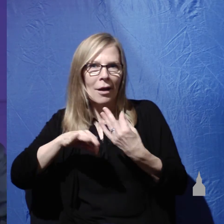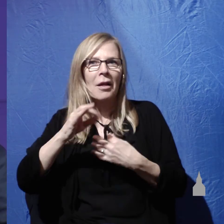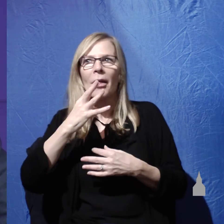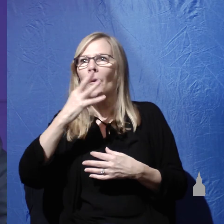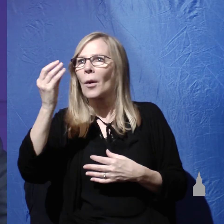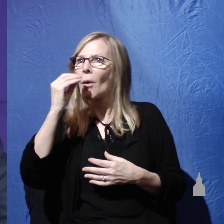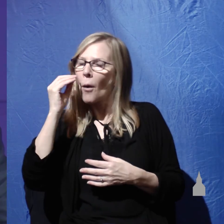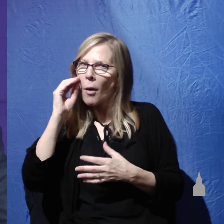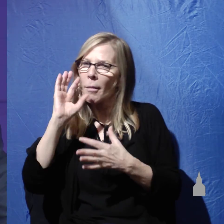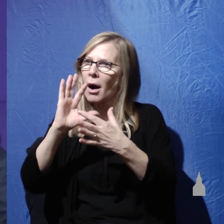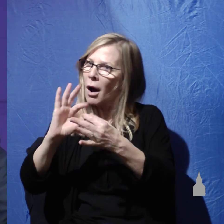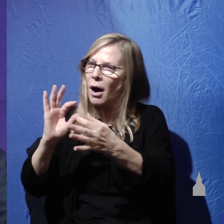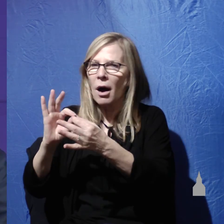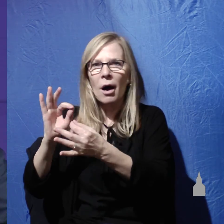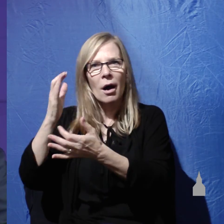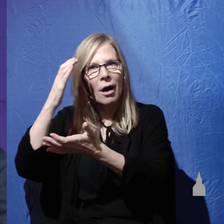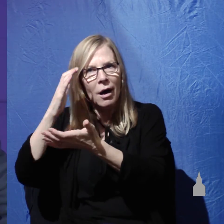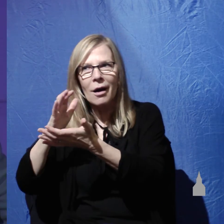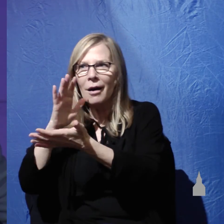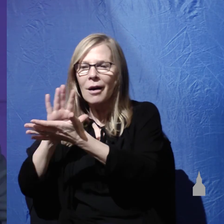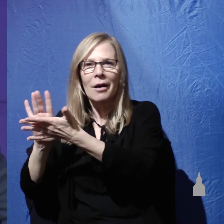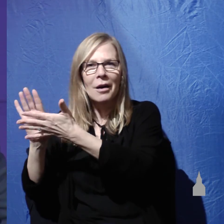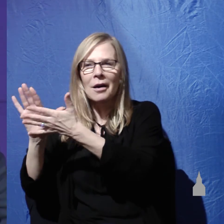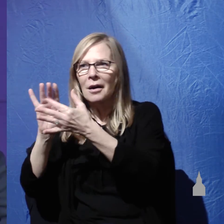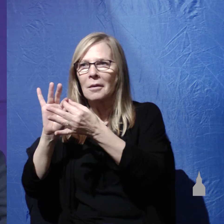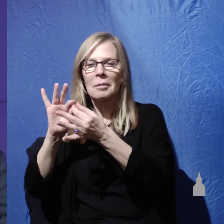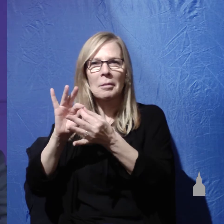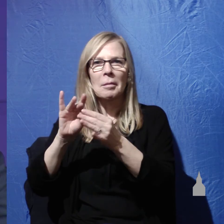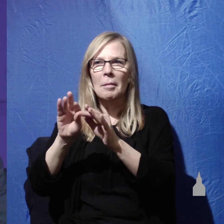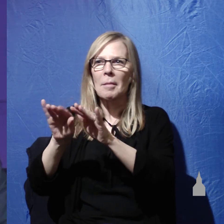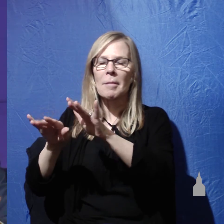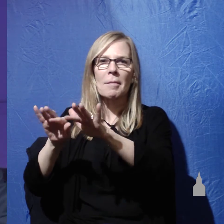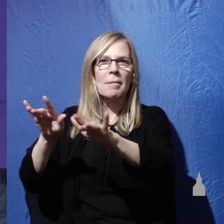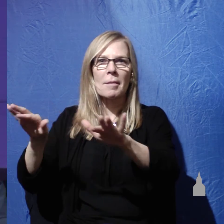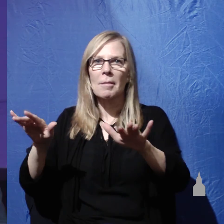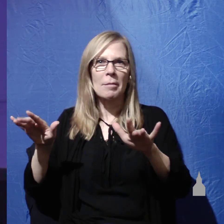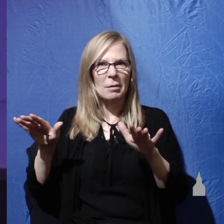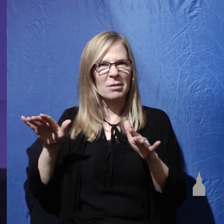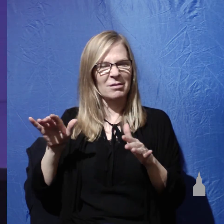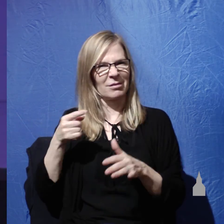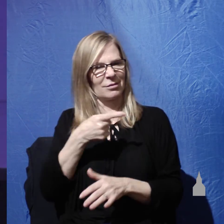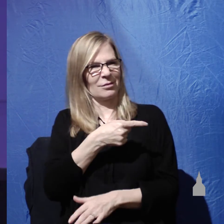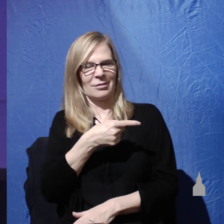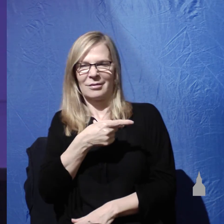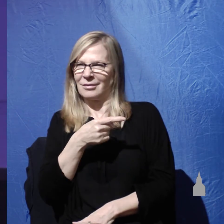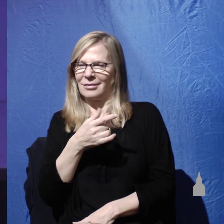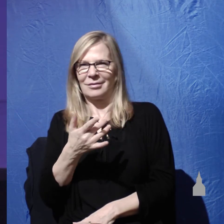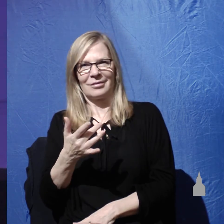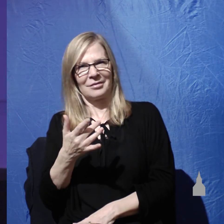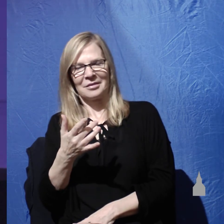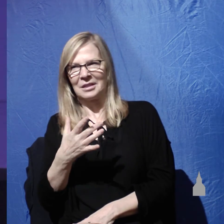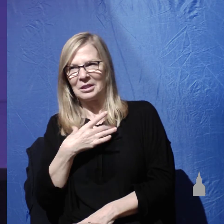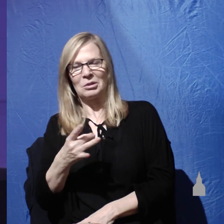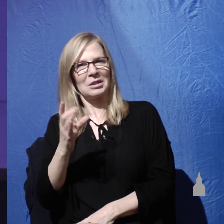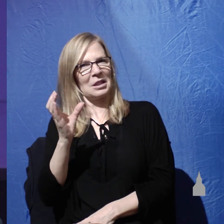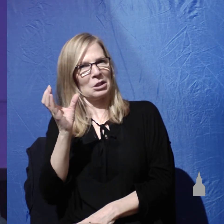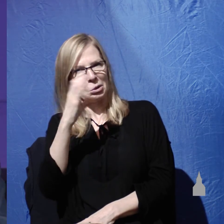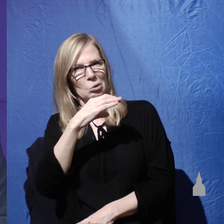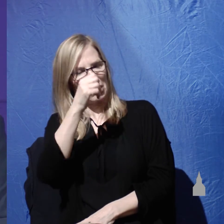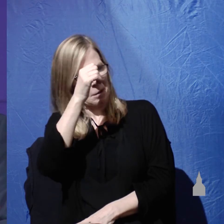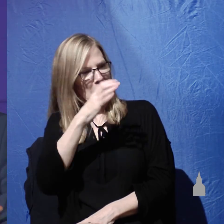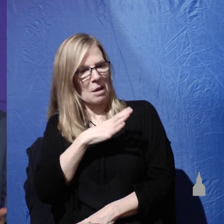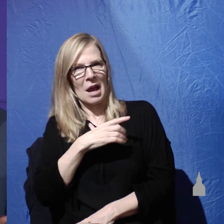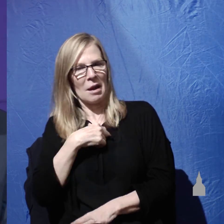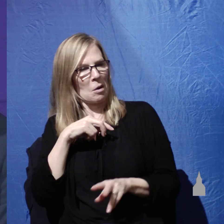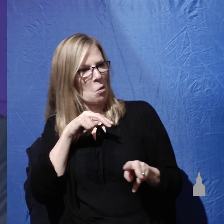and they went home, and apparently they told their family about this unusual man who they've been